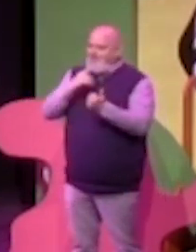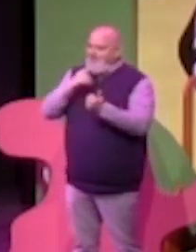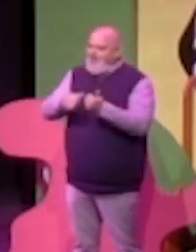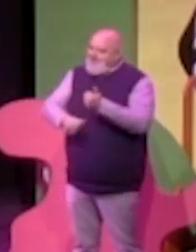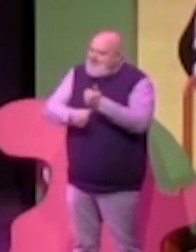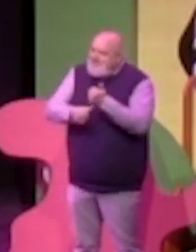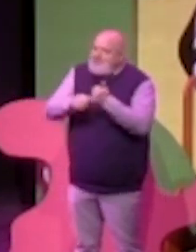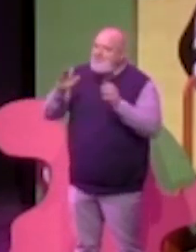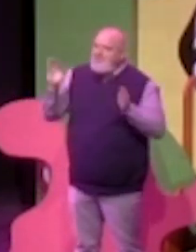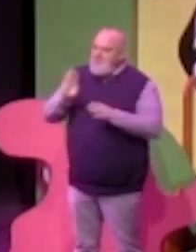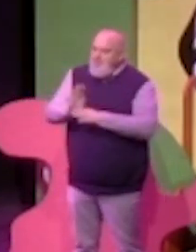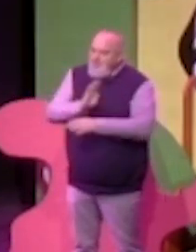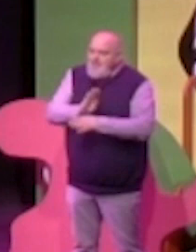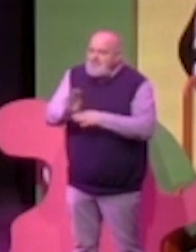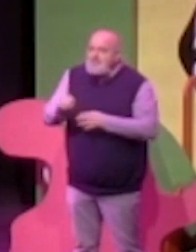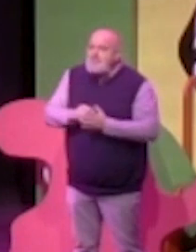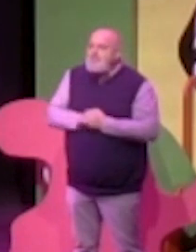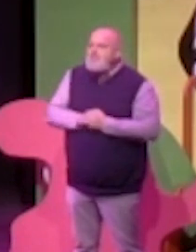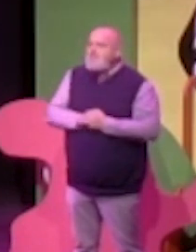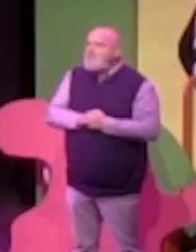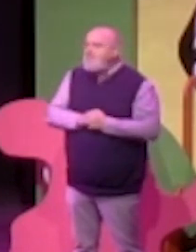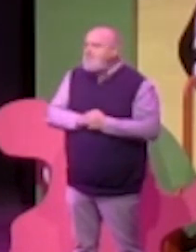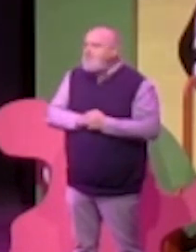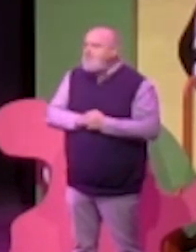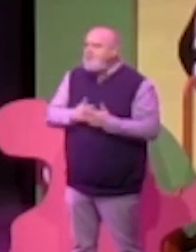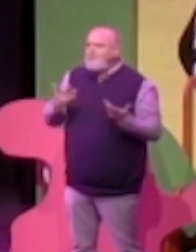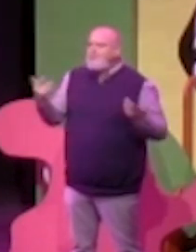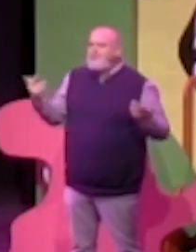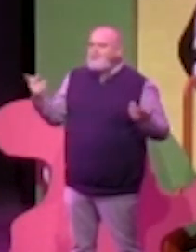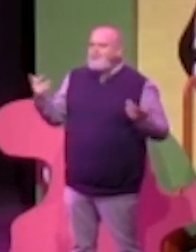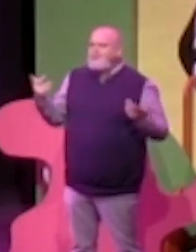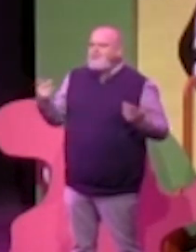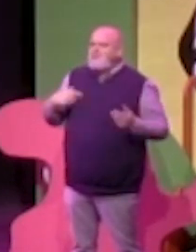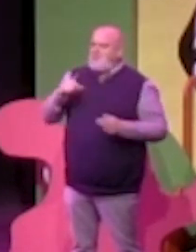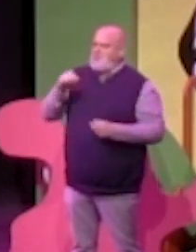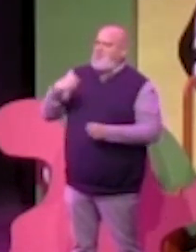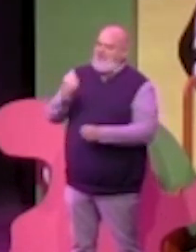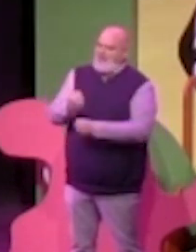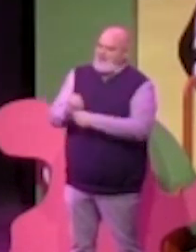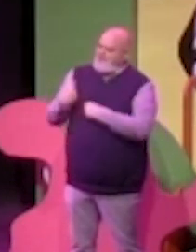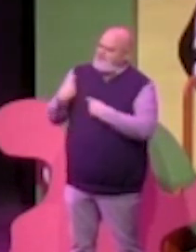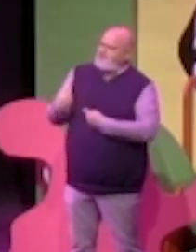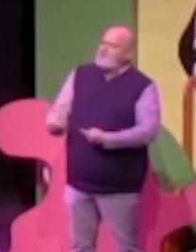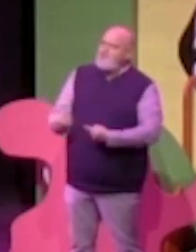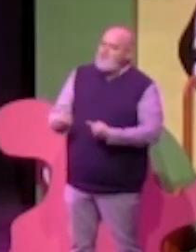small businesses for a little more than 20 years now.